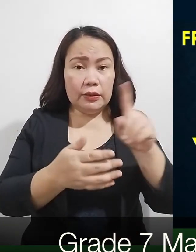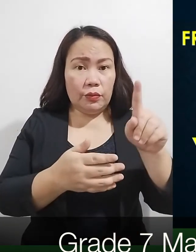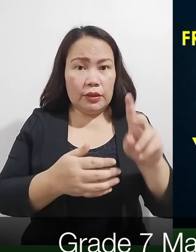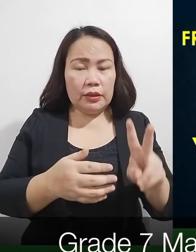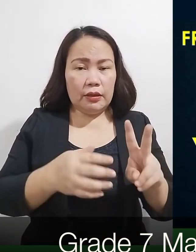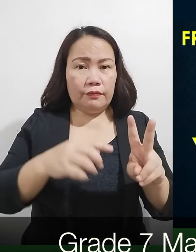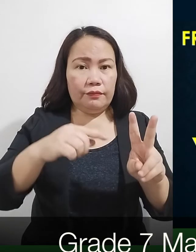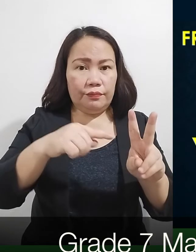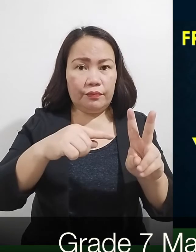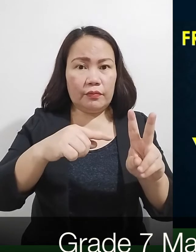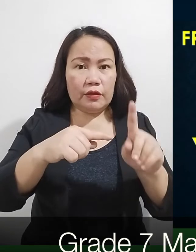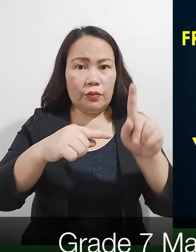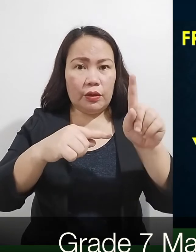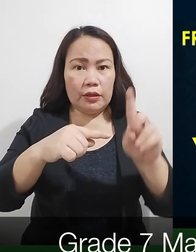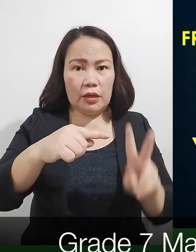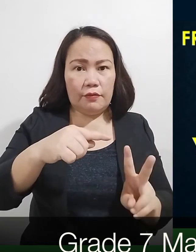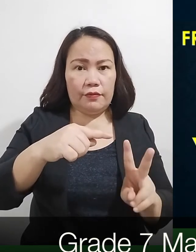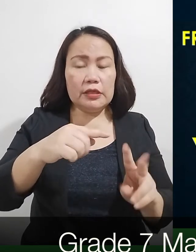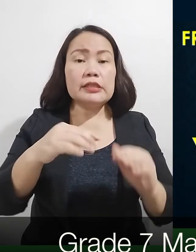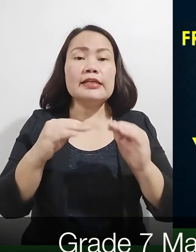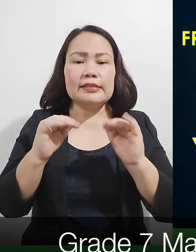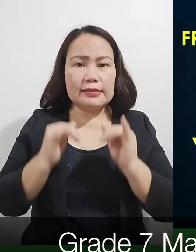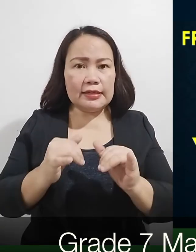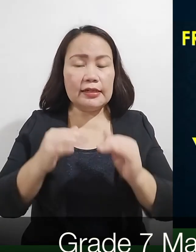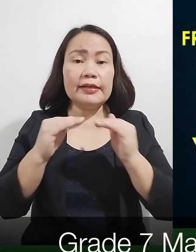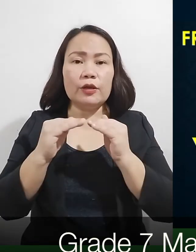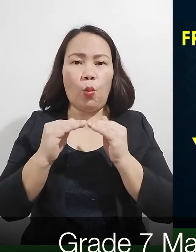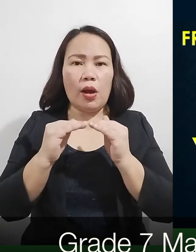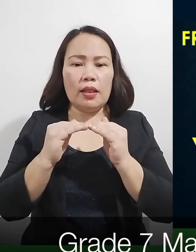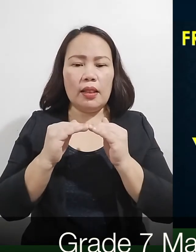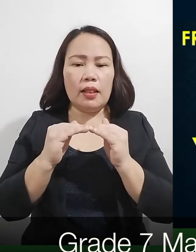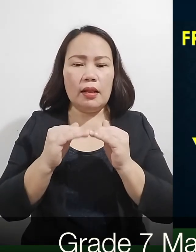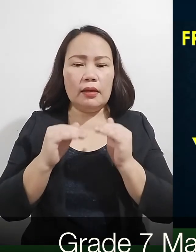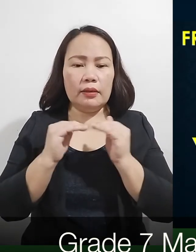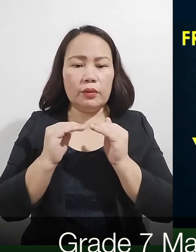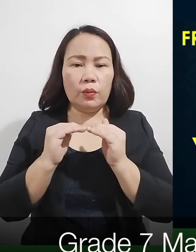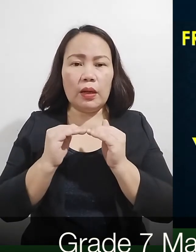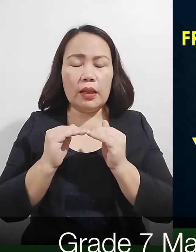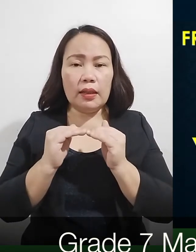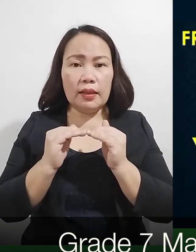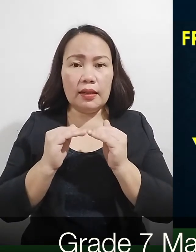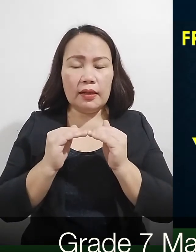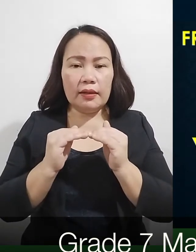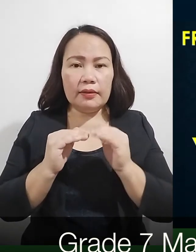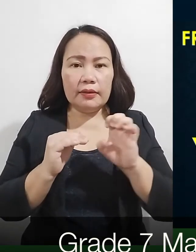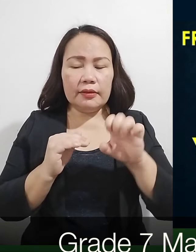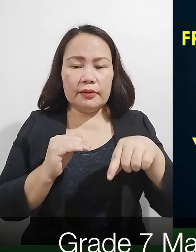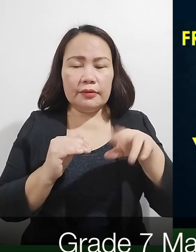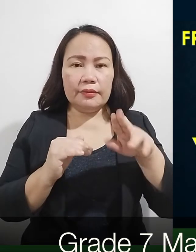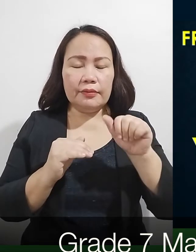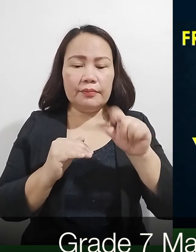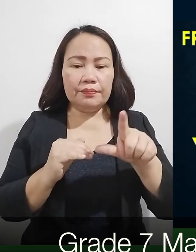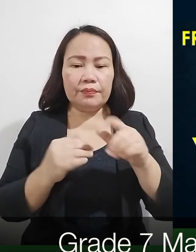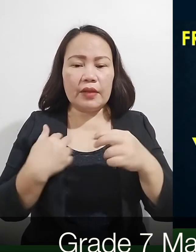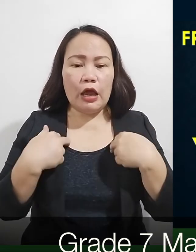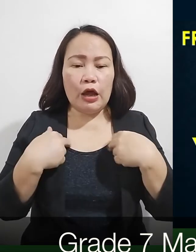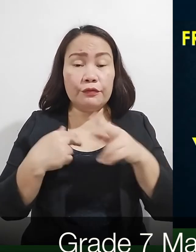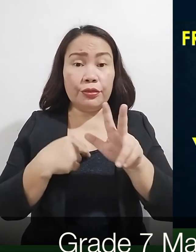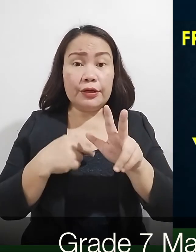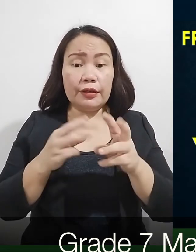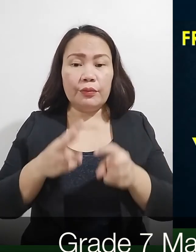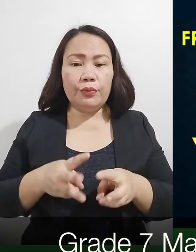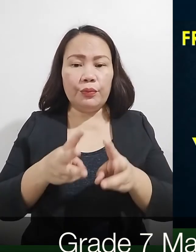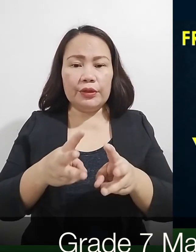that is still equal. Alright? So, pare-pareho lang yan. They are still equal because we have 3